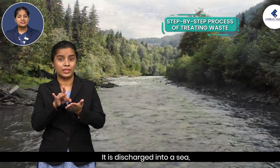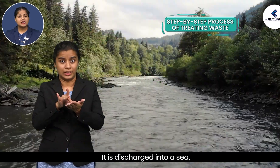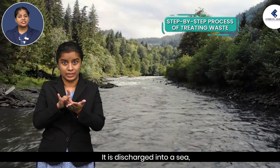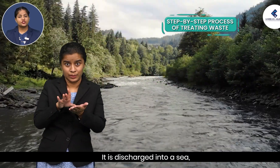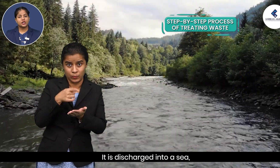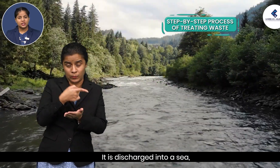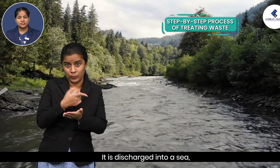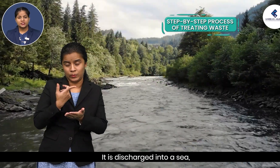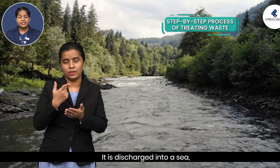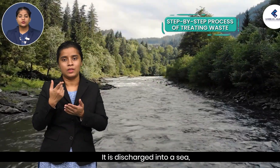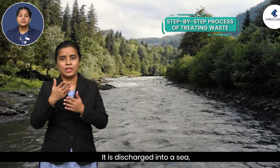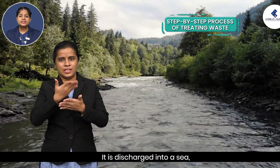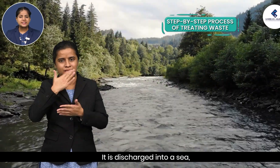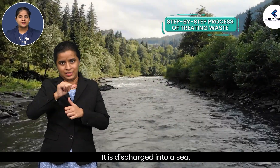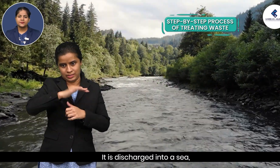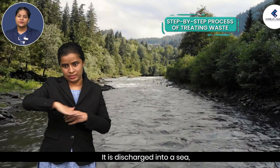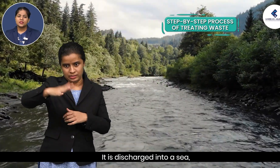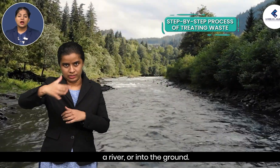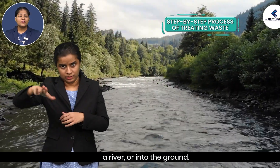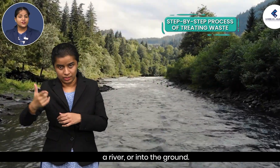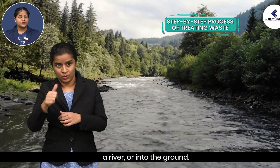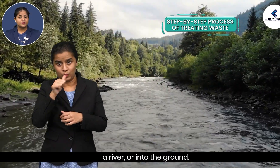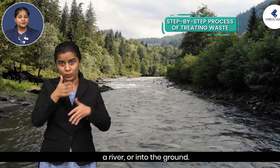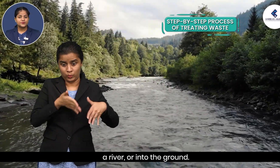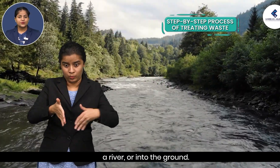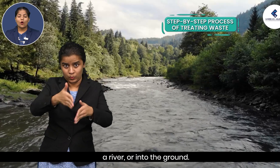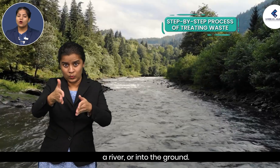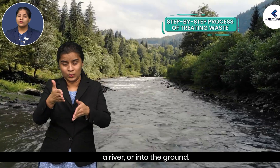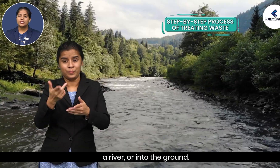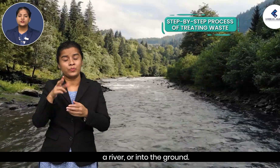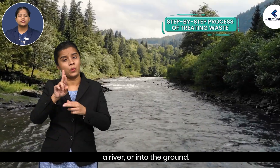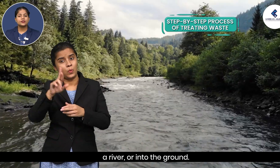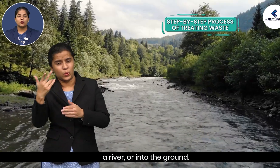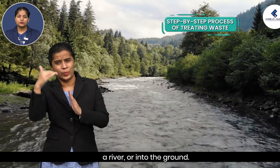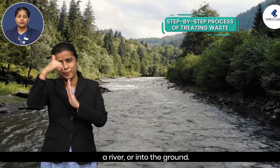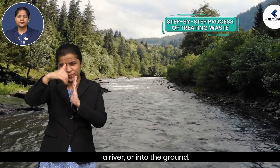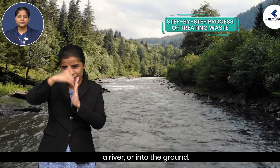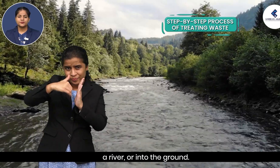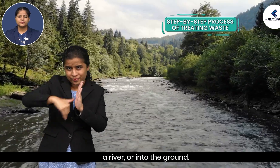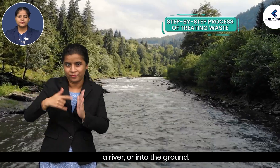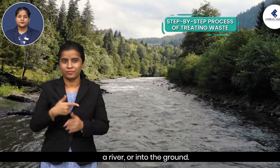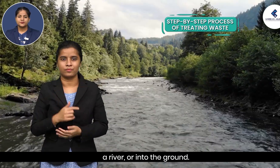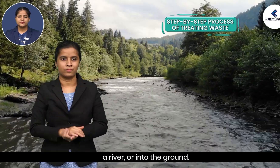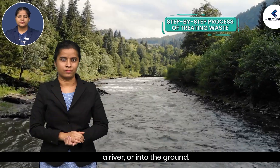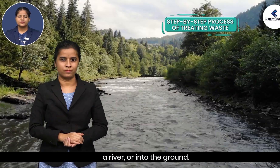It is discharged into a sea, a river, or into the ground.